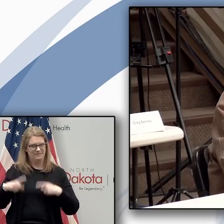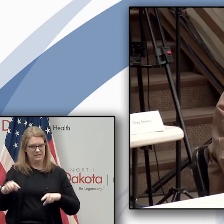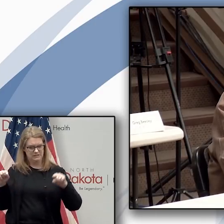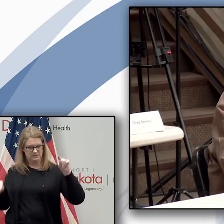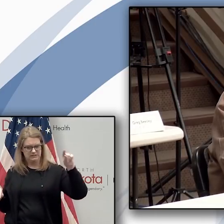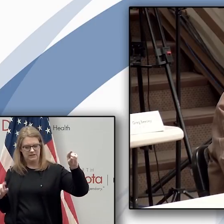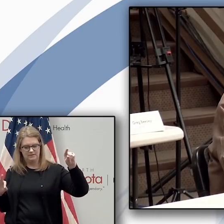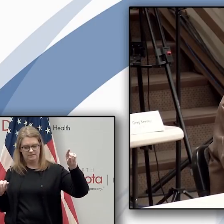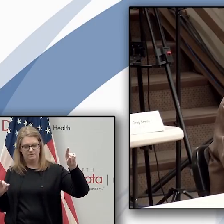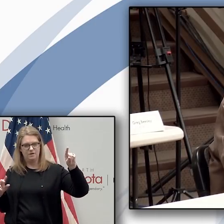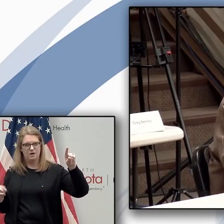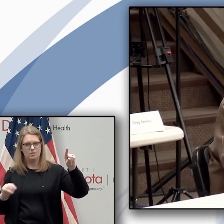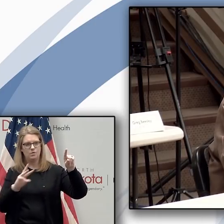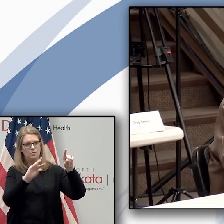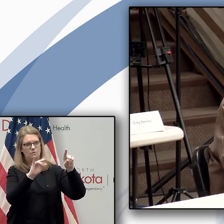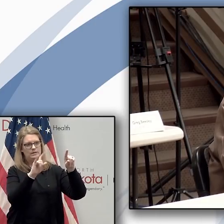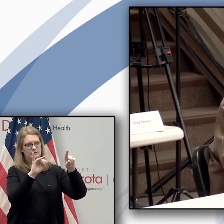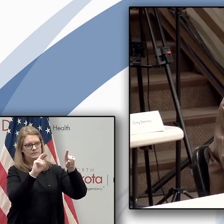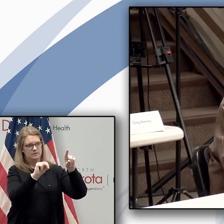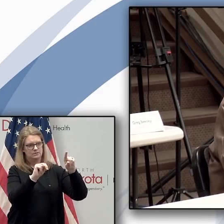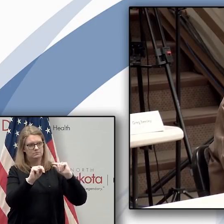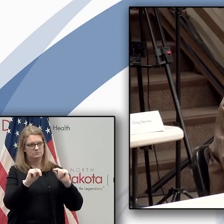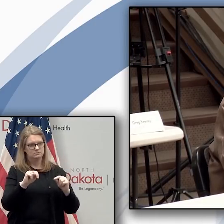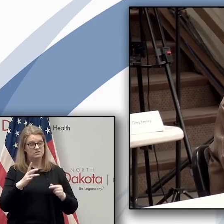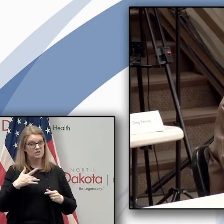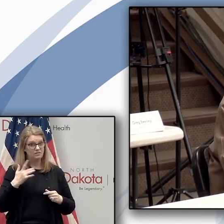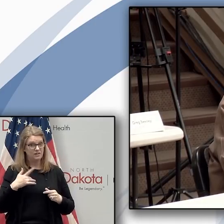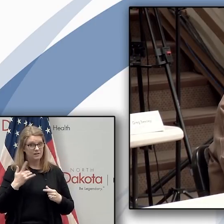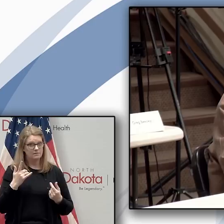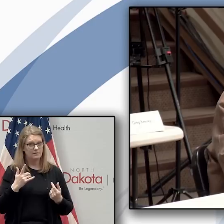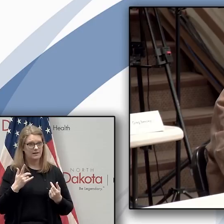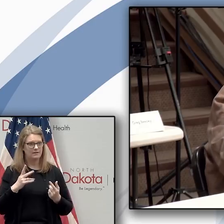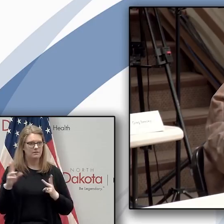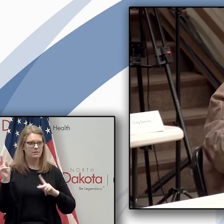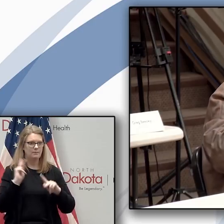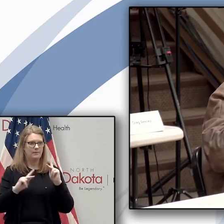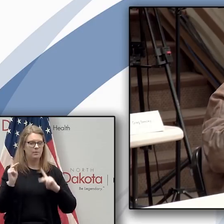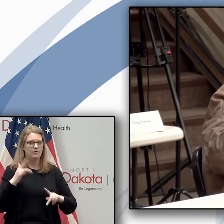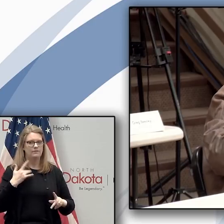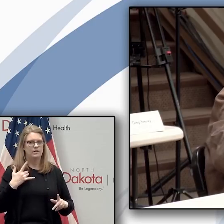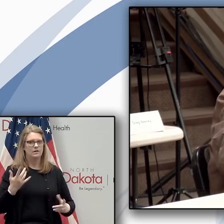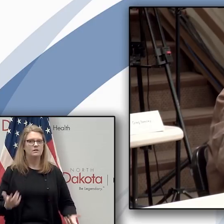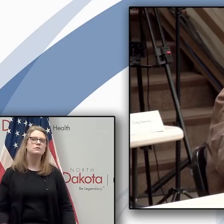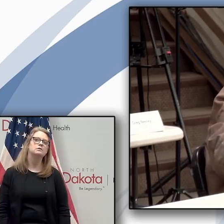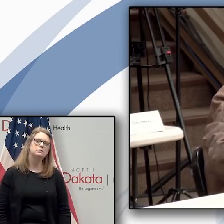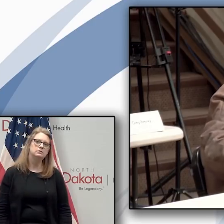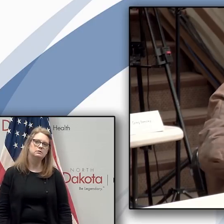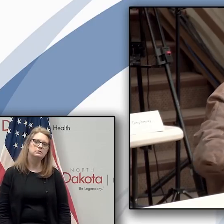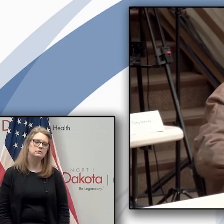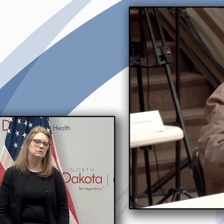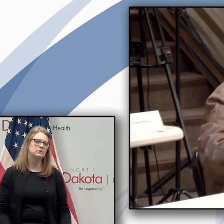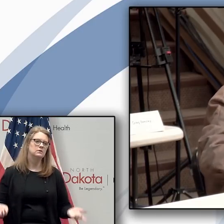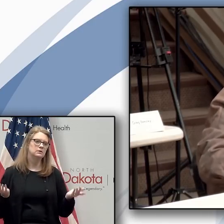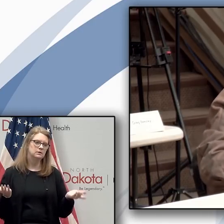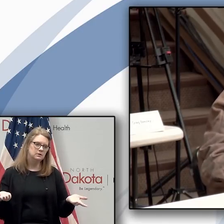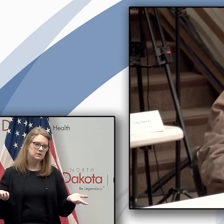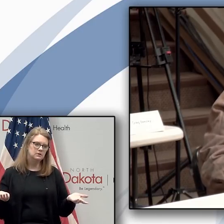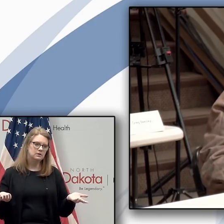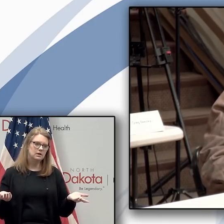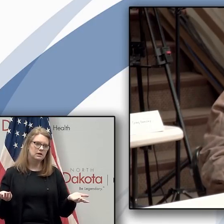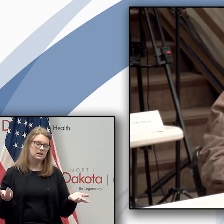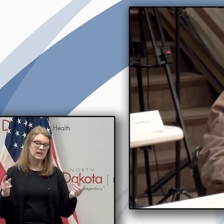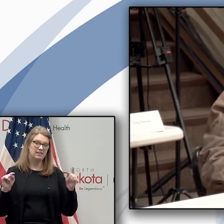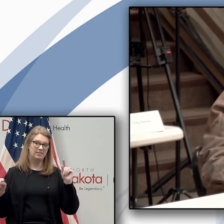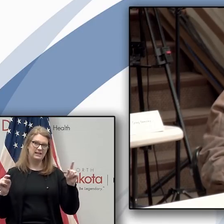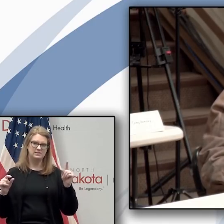there a concern that this might discourage people just because they got the notification that these events are